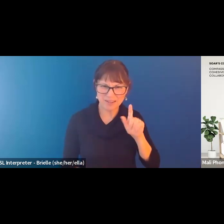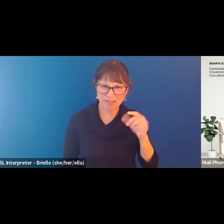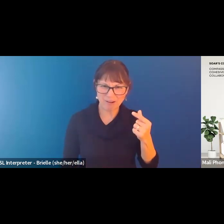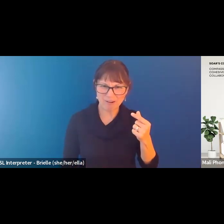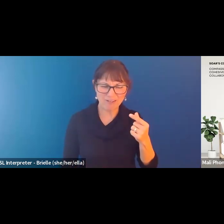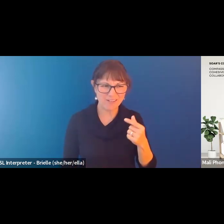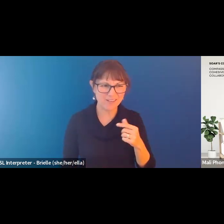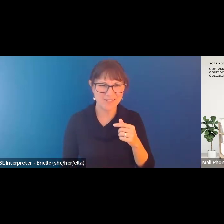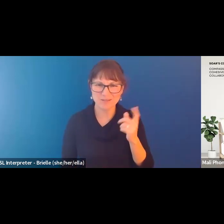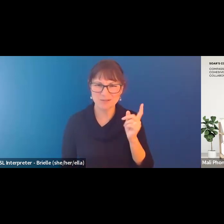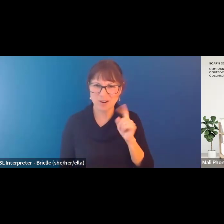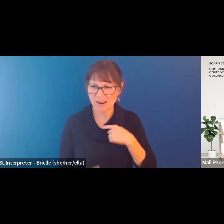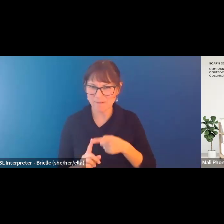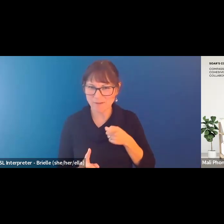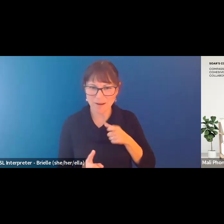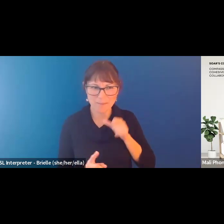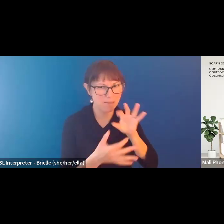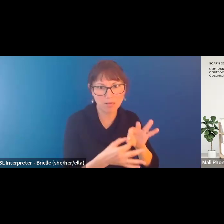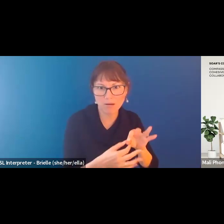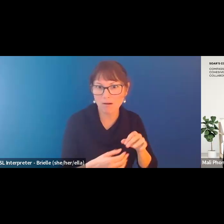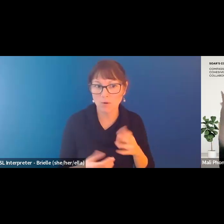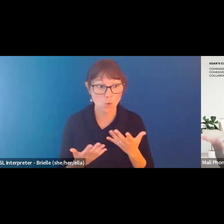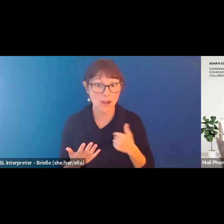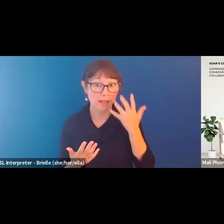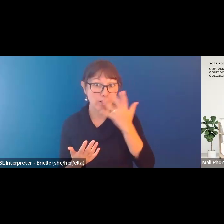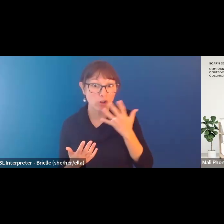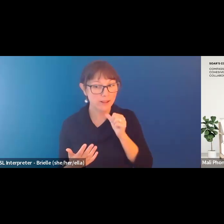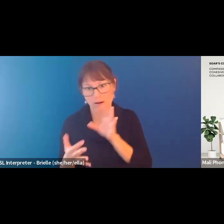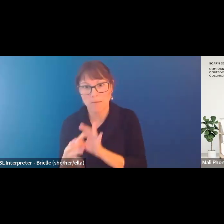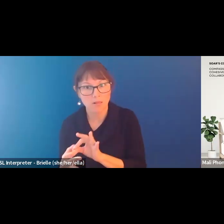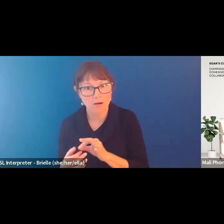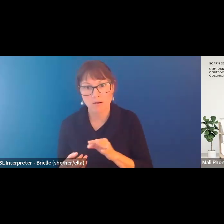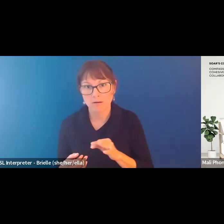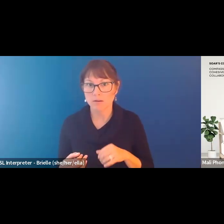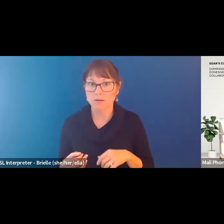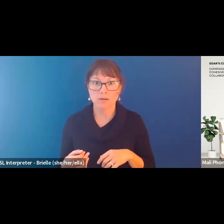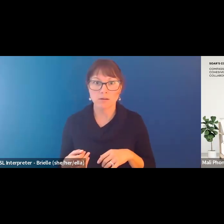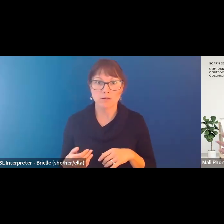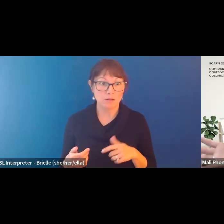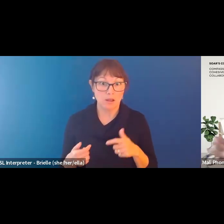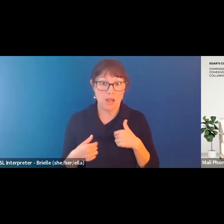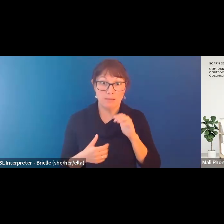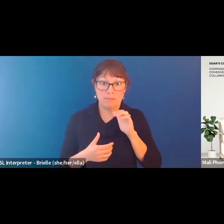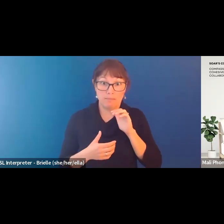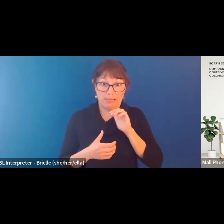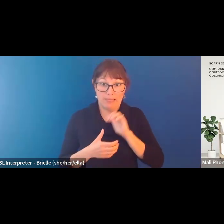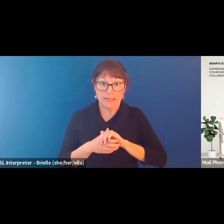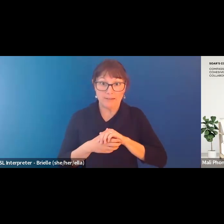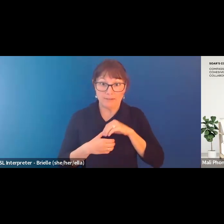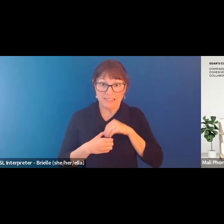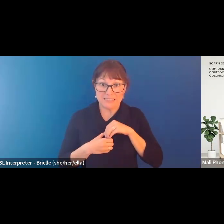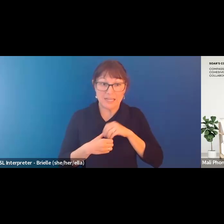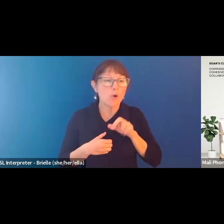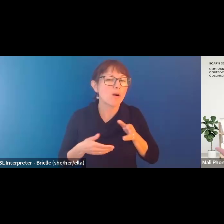belonging because of where I came from, not belonging because of what I look like, not belonging because I believed deep down or